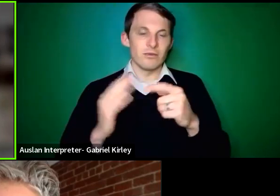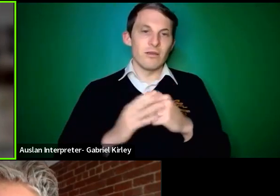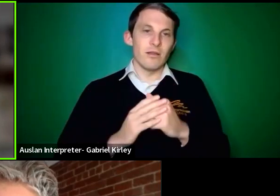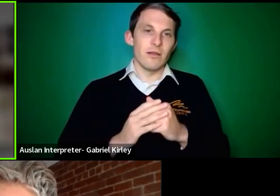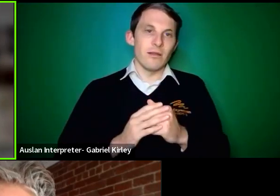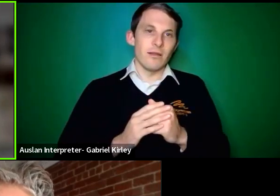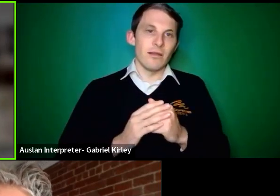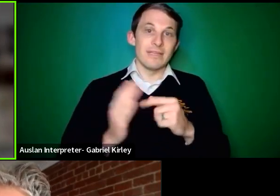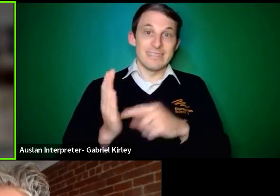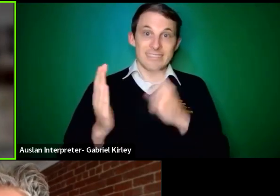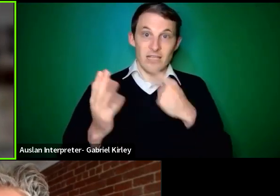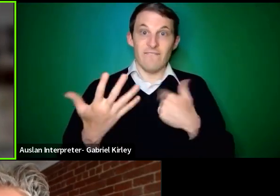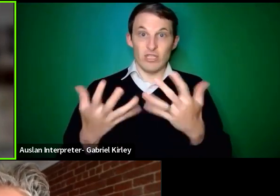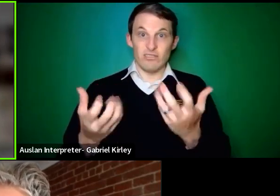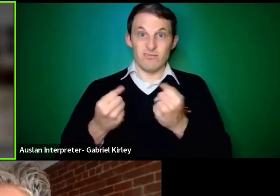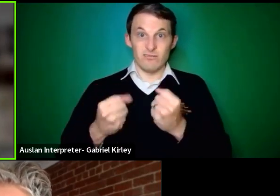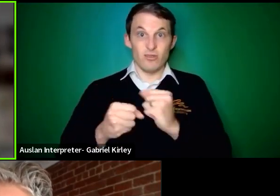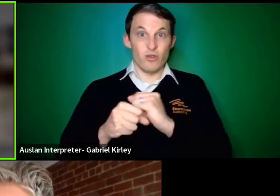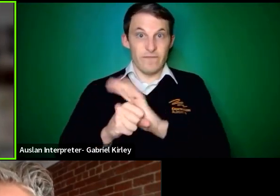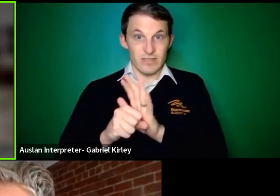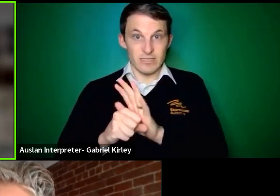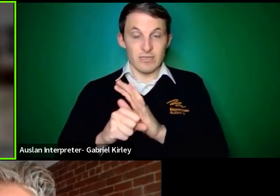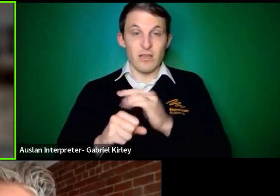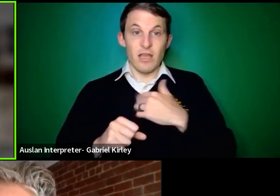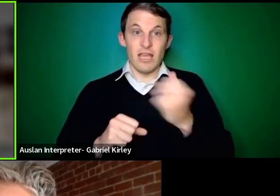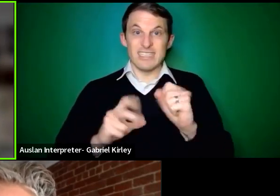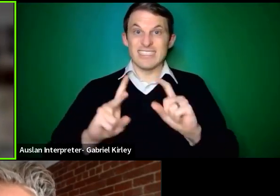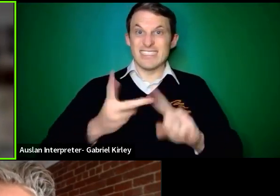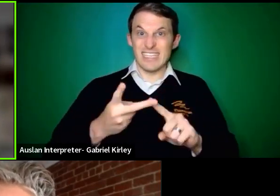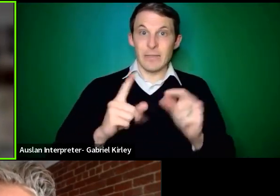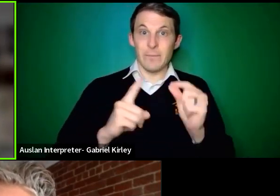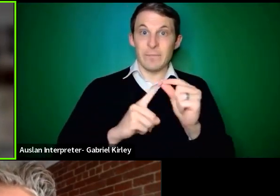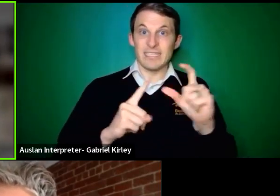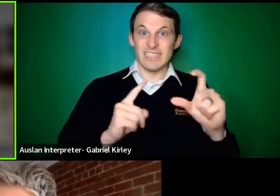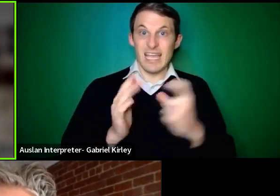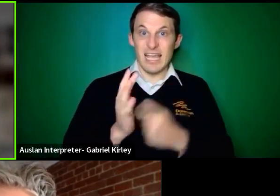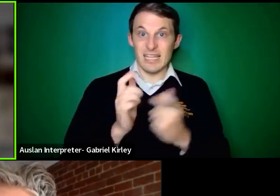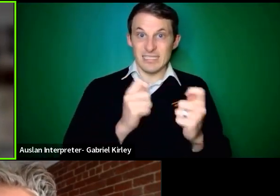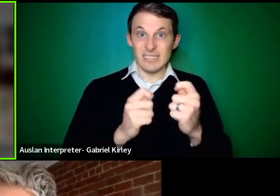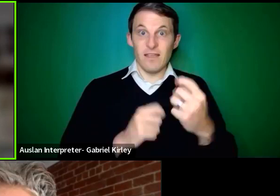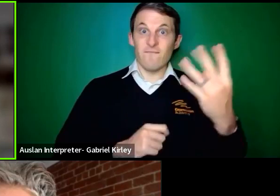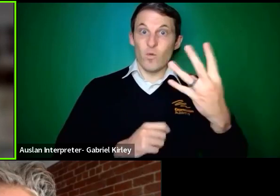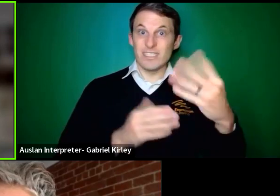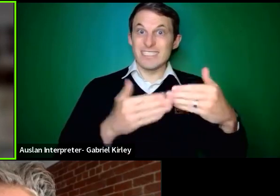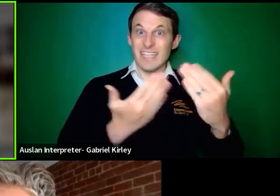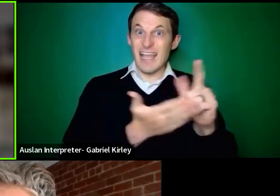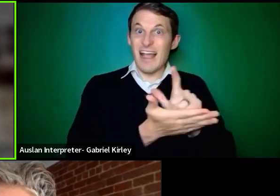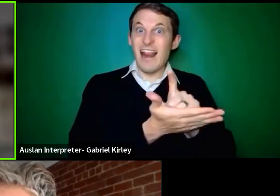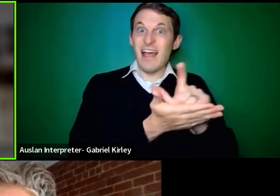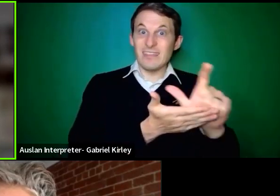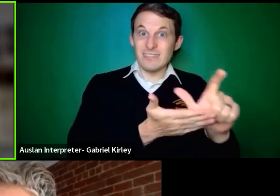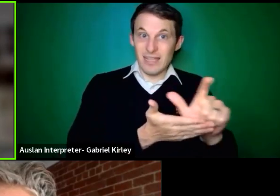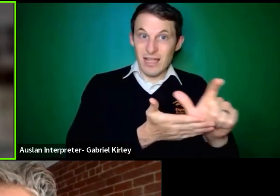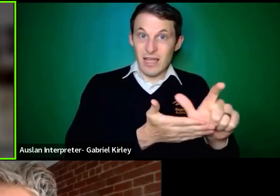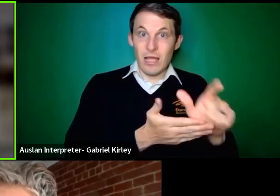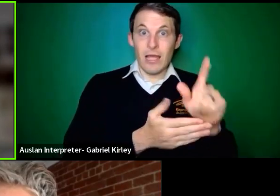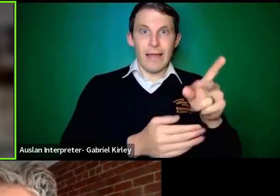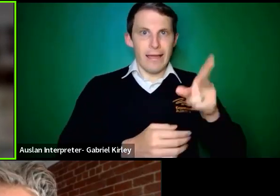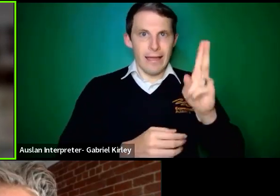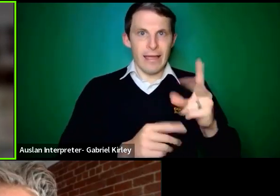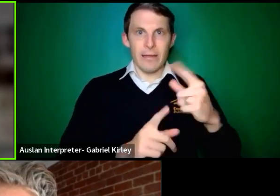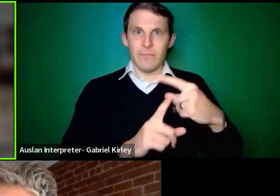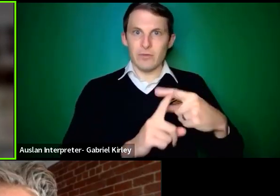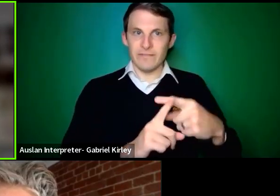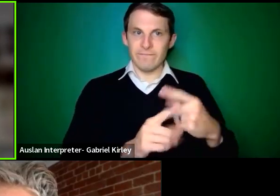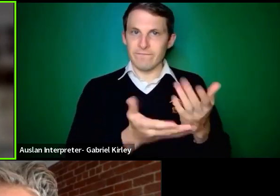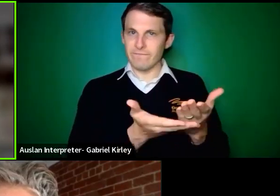tested positive to COVID-19 and have had a second PCR test 14 days later and again tested positive. Is